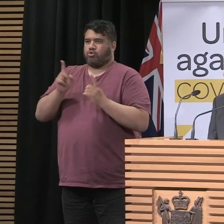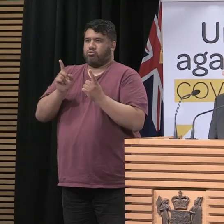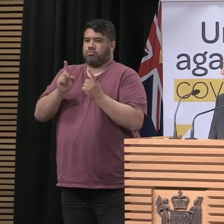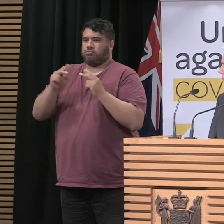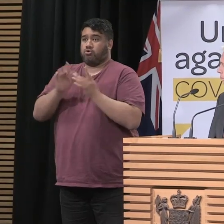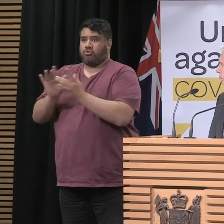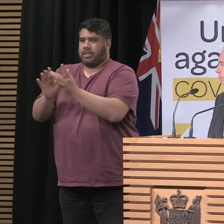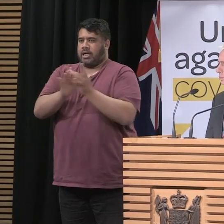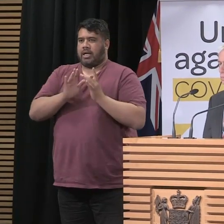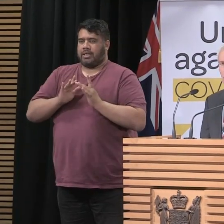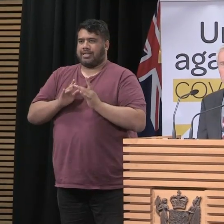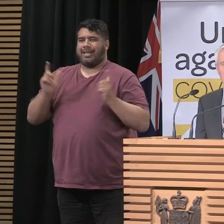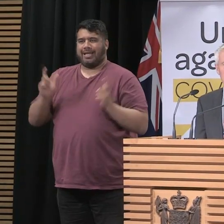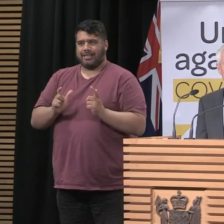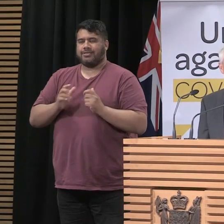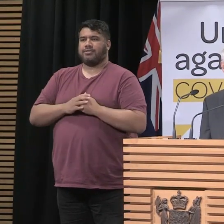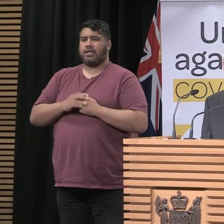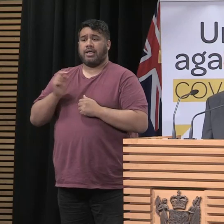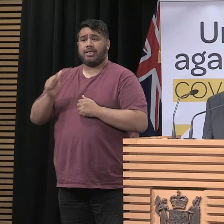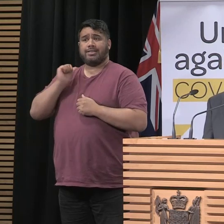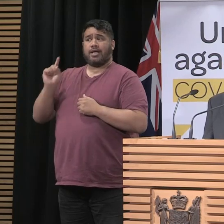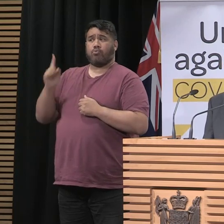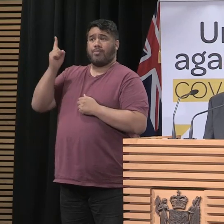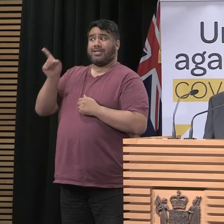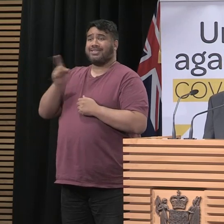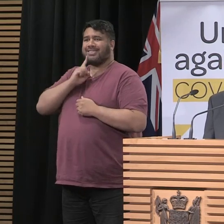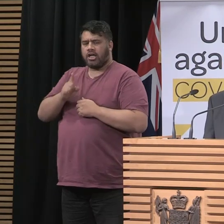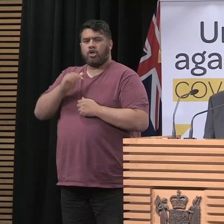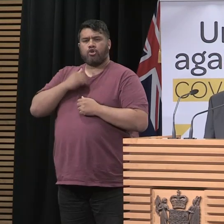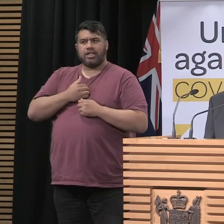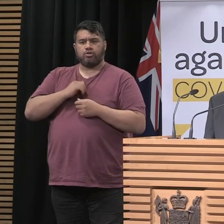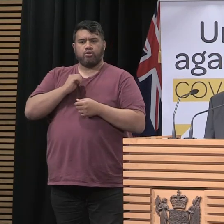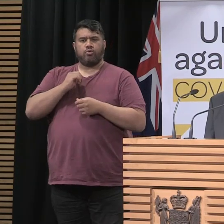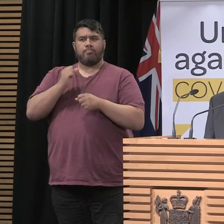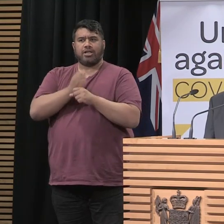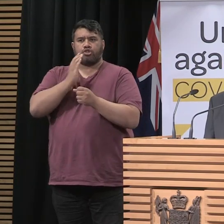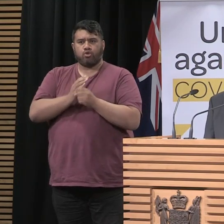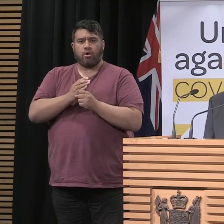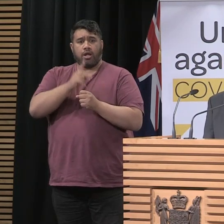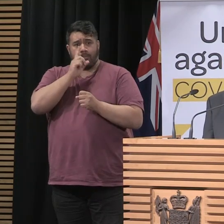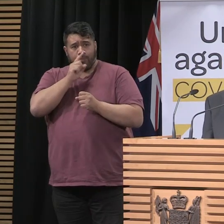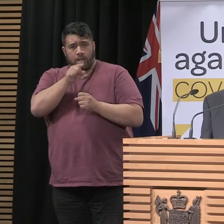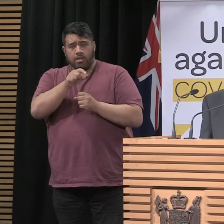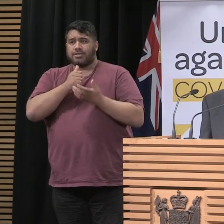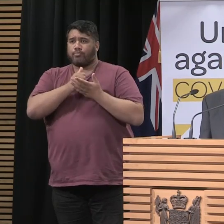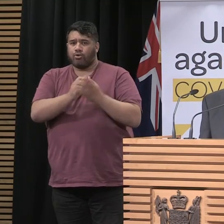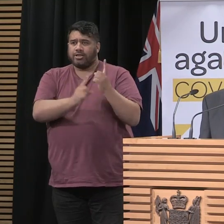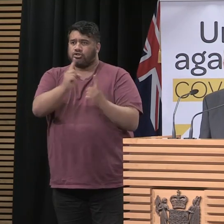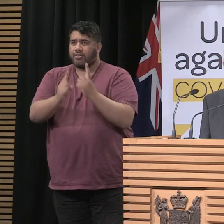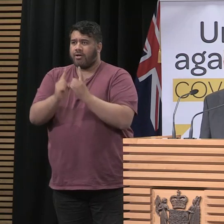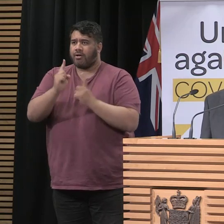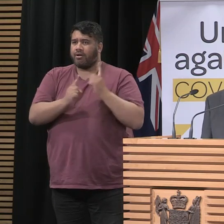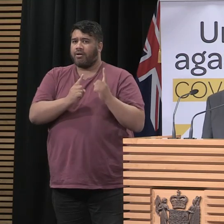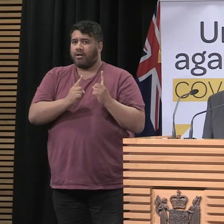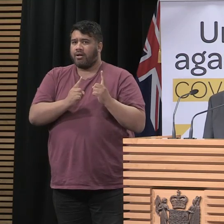message yesterday talked about needing to have a circle of care to support those people in need during the 4-week closed down period. So while the